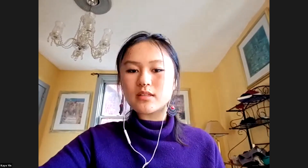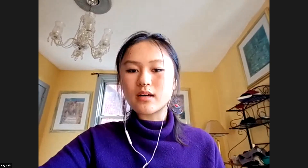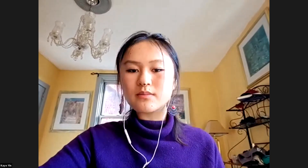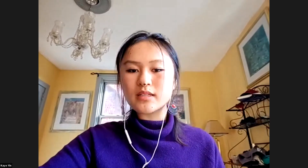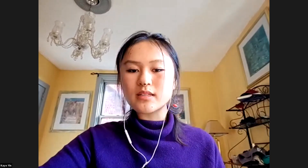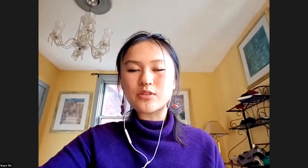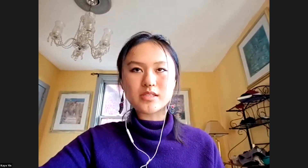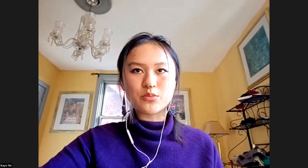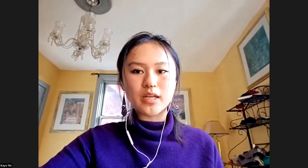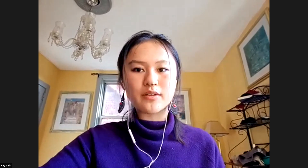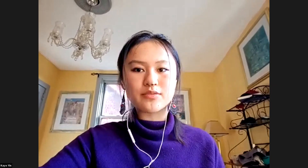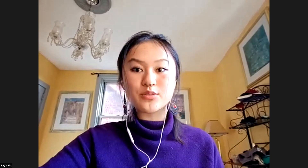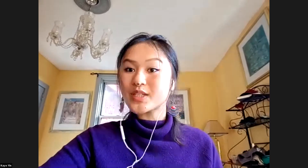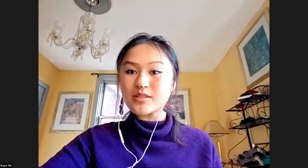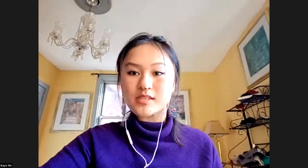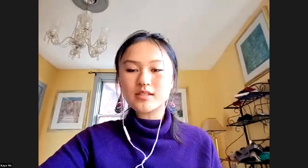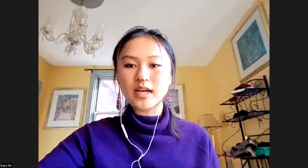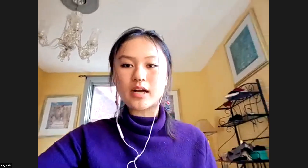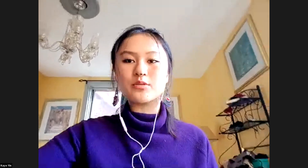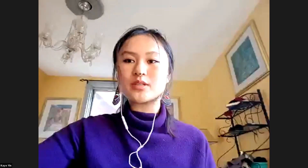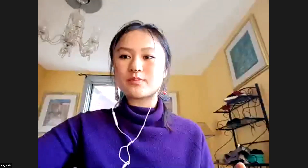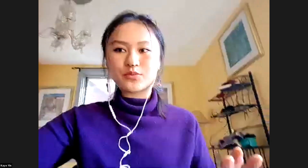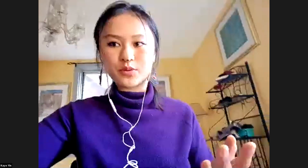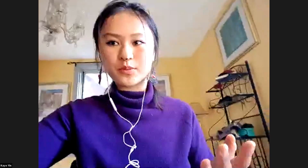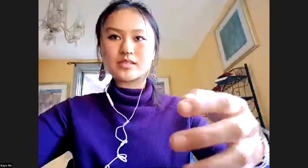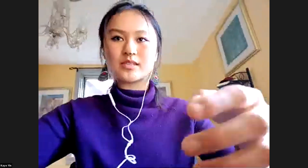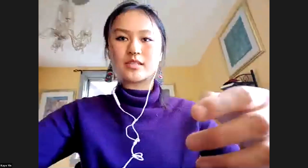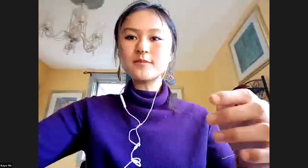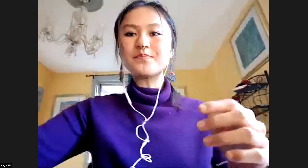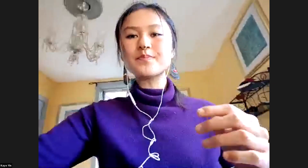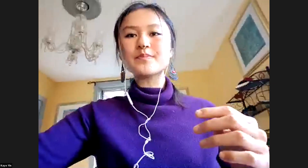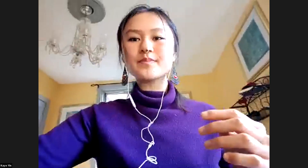really tells us that we have to reconsider how we're performing the